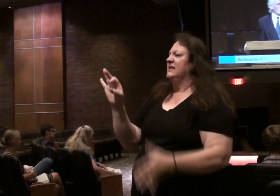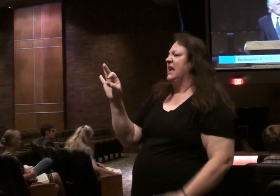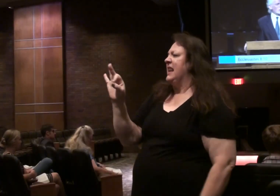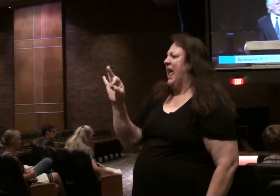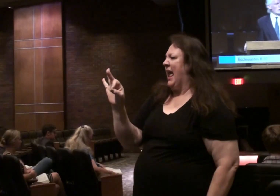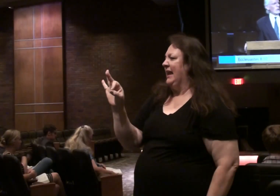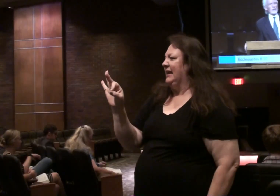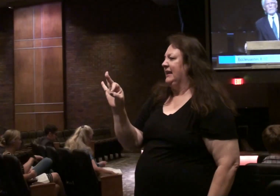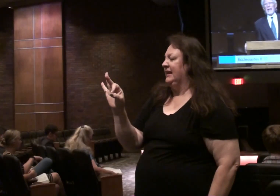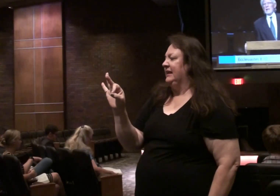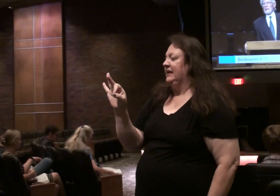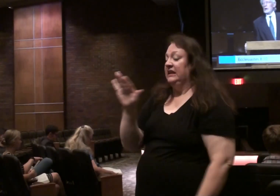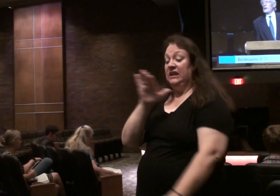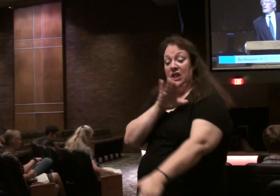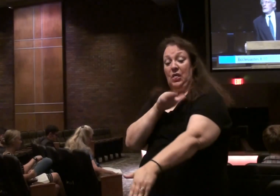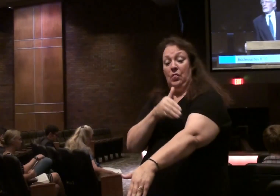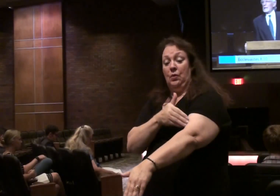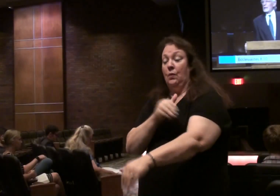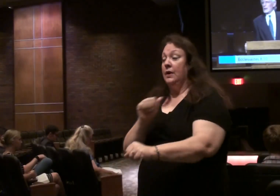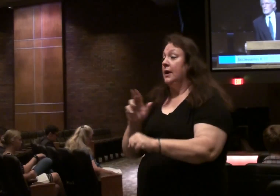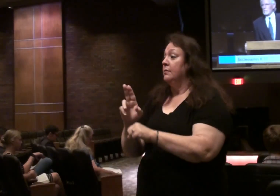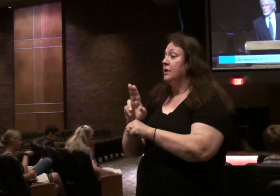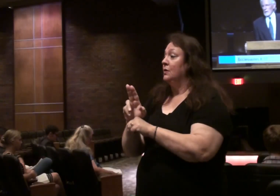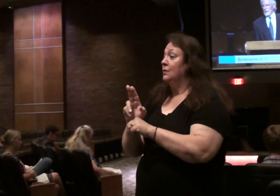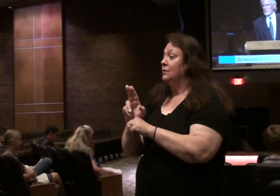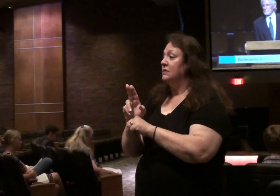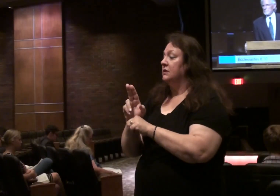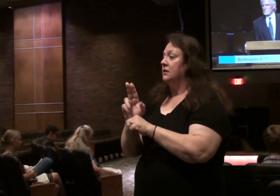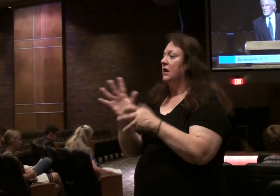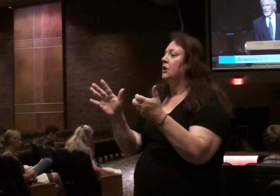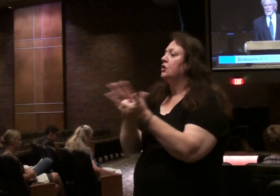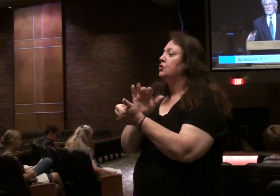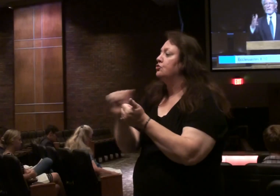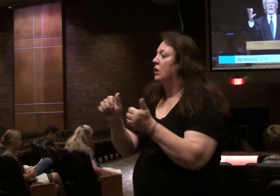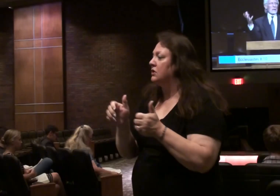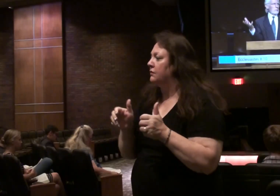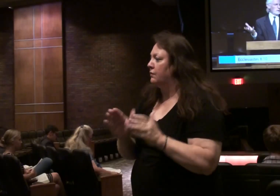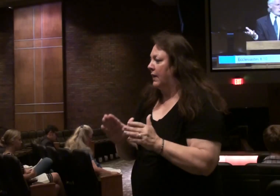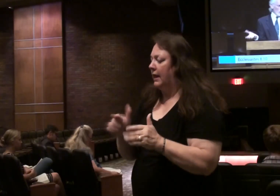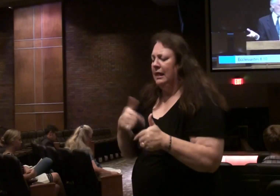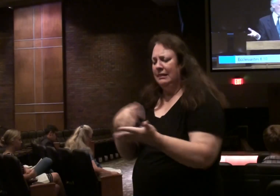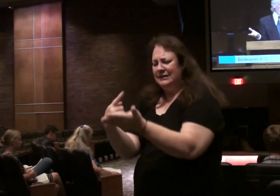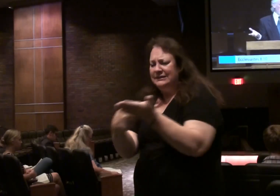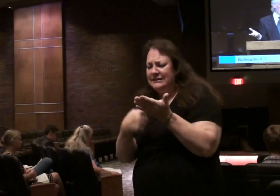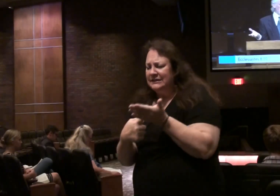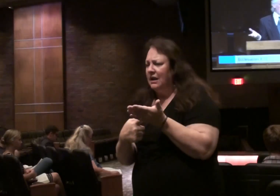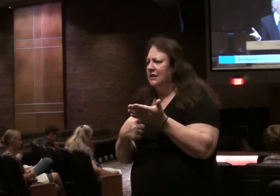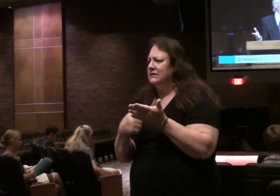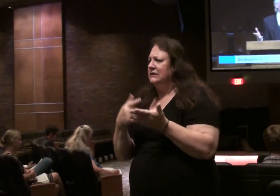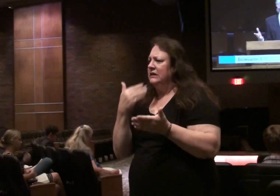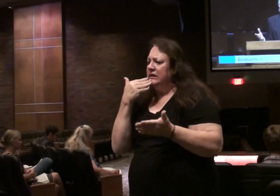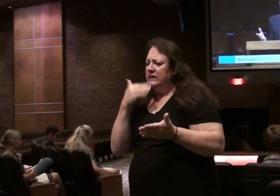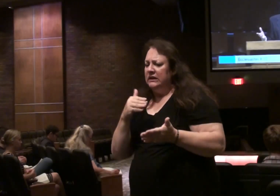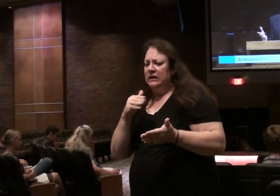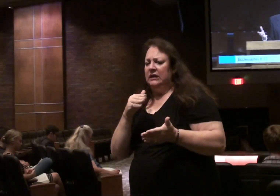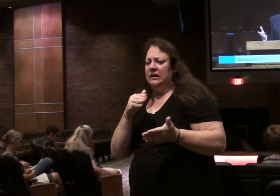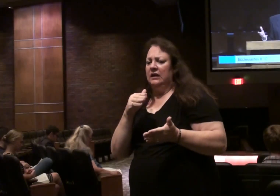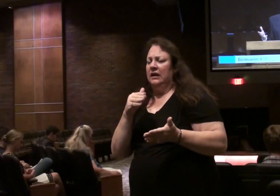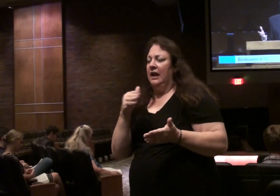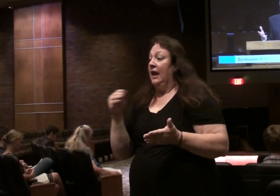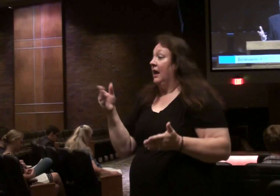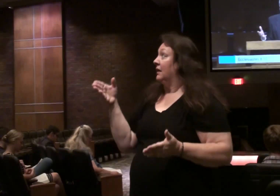9, where authority may be used in a harmful way. Let's talk about the wicked and the